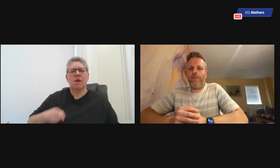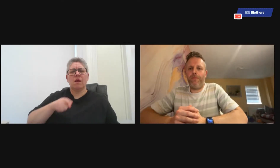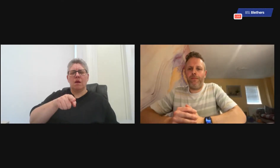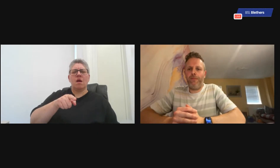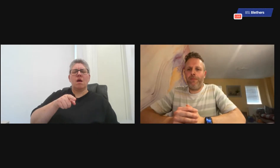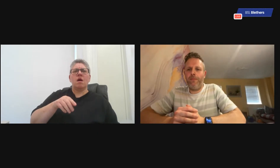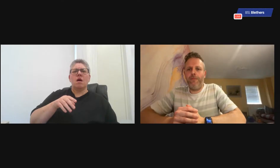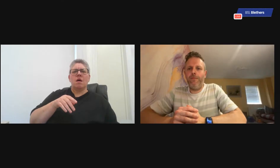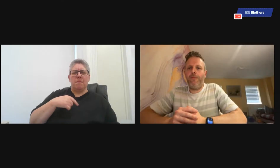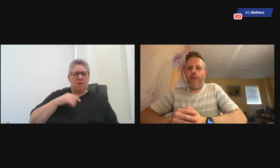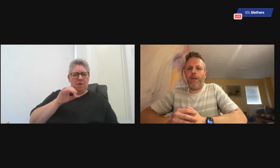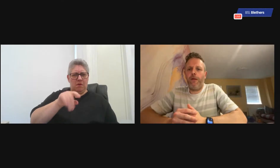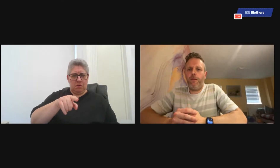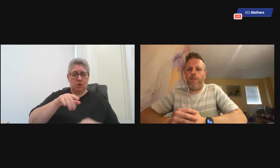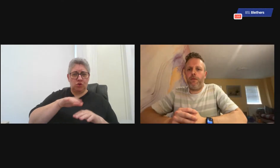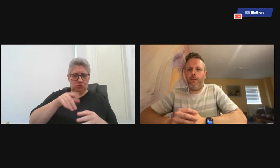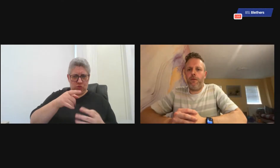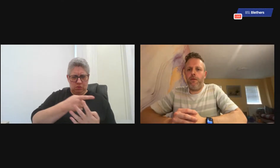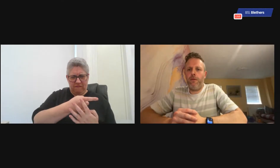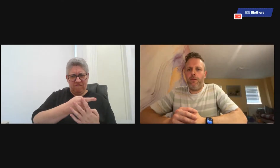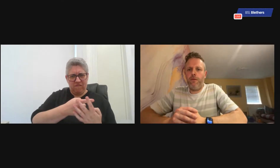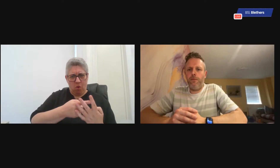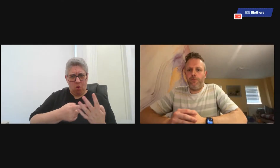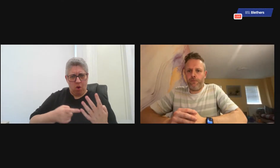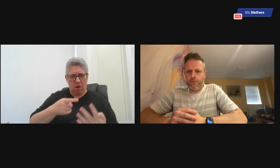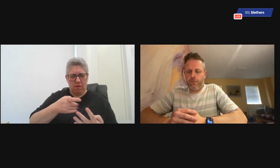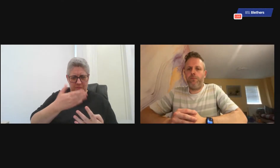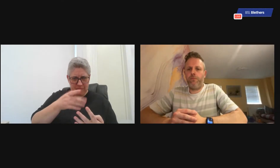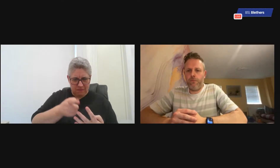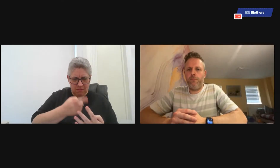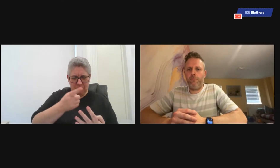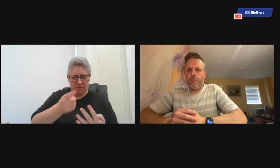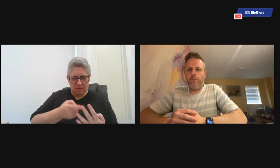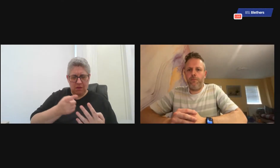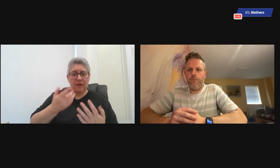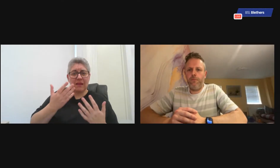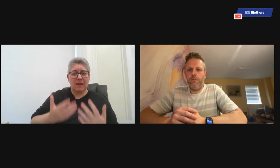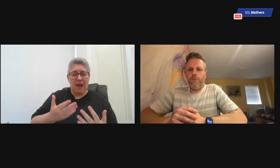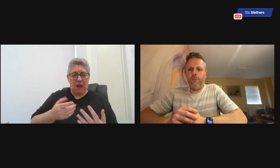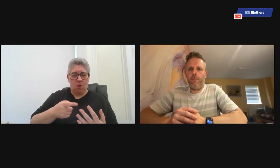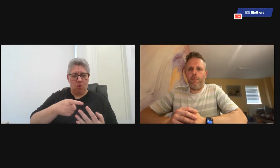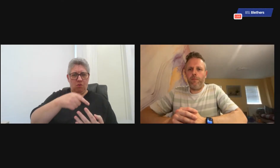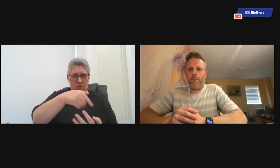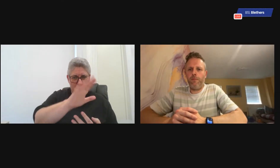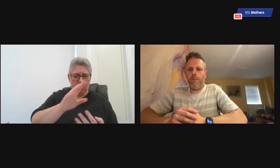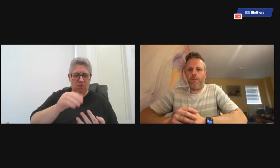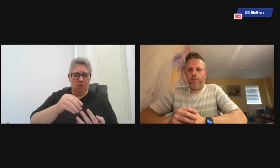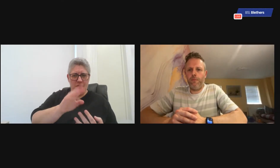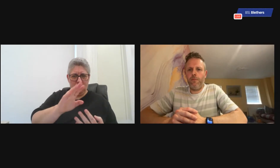it'd be lovely for more deaf foster carers to be involved. So please consider it.